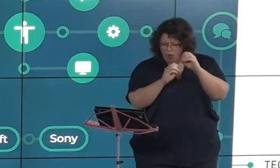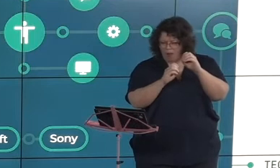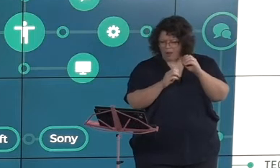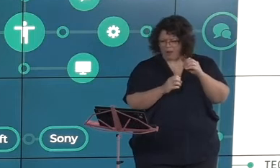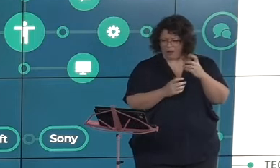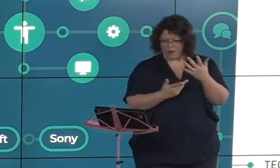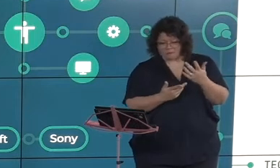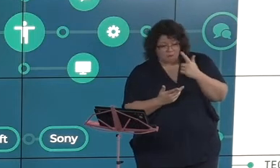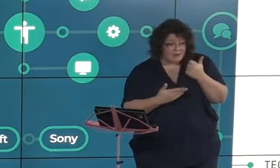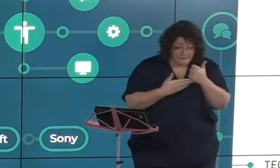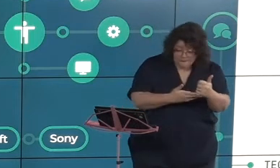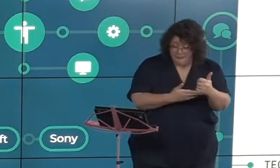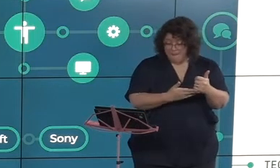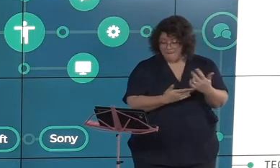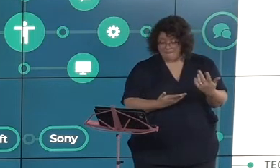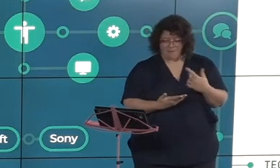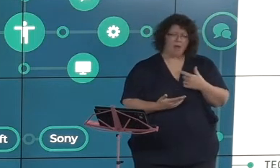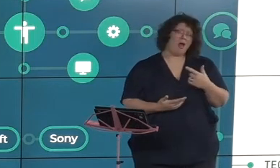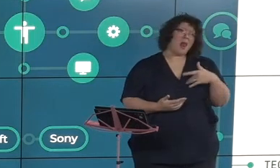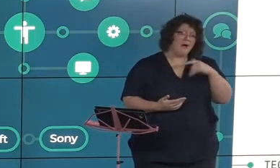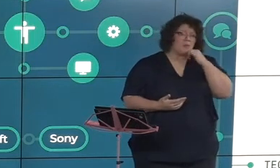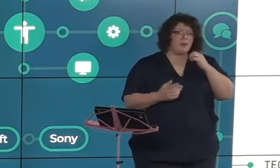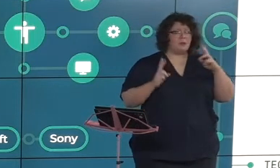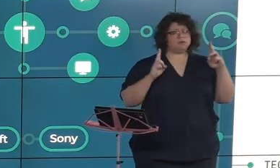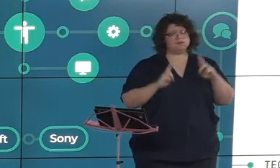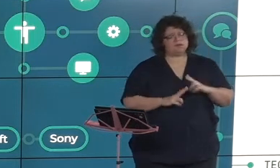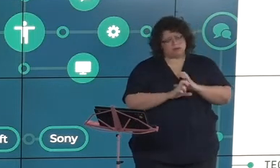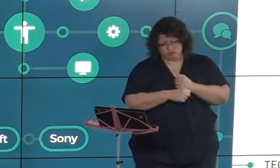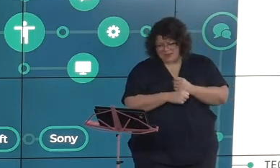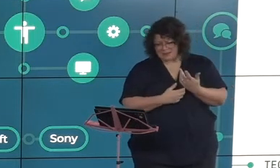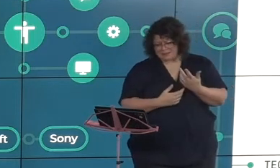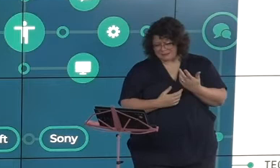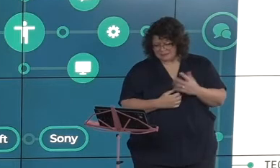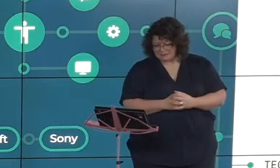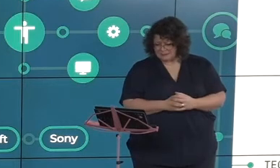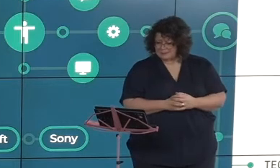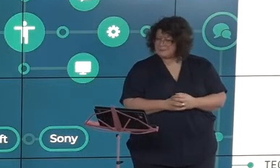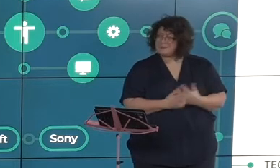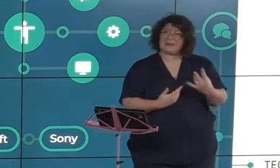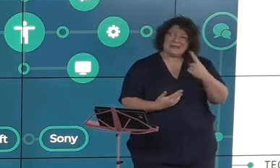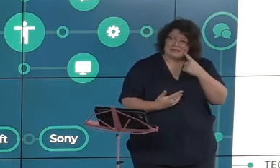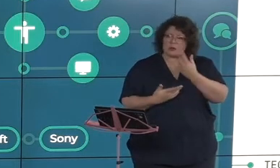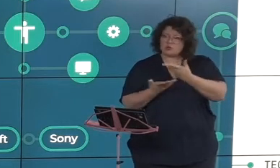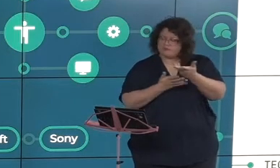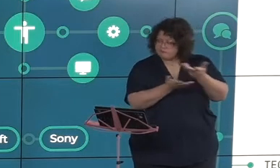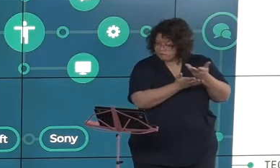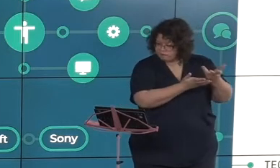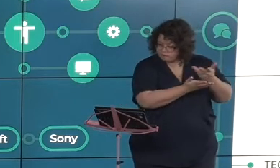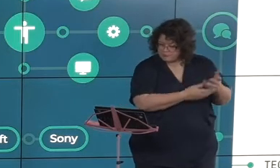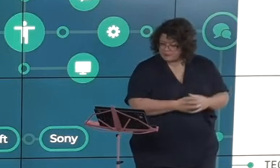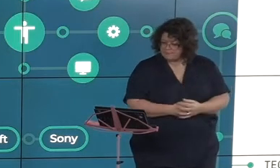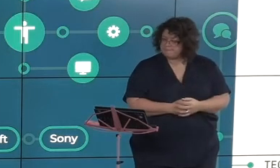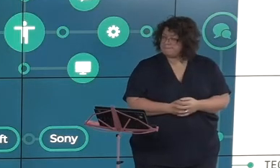more easier we were able to have conversation. I followed another visually impaired friend of mine, well, now friend,